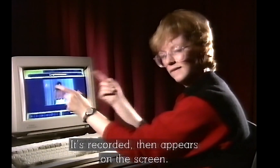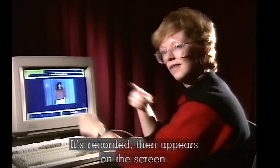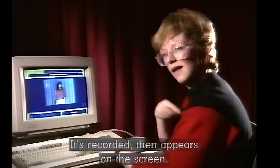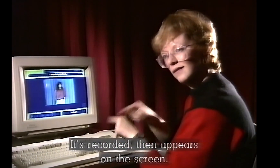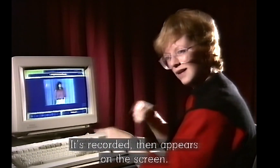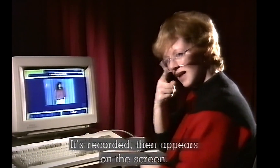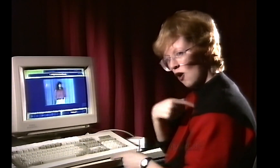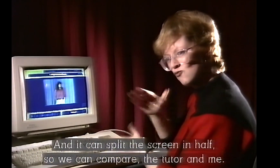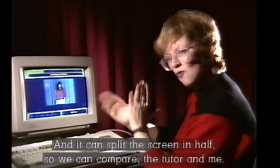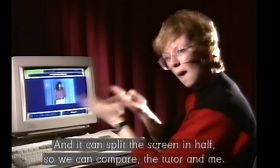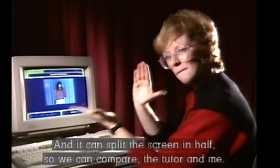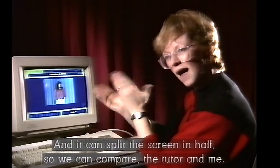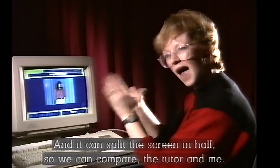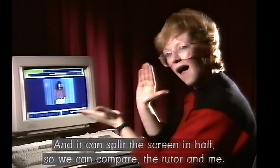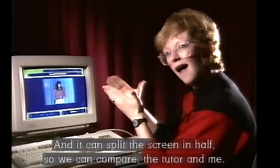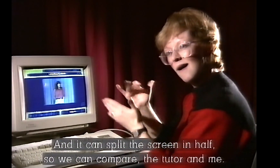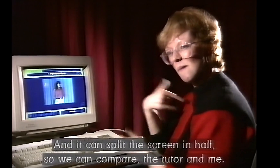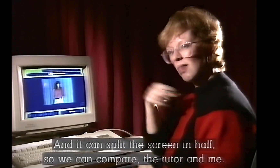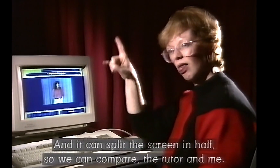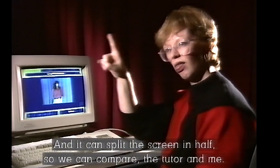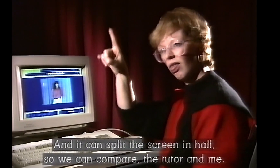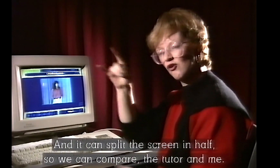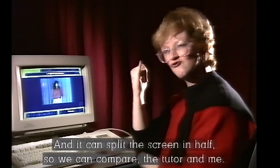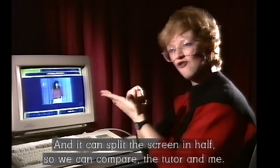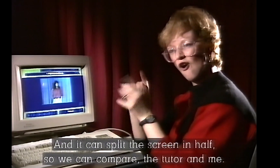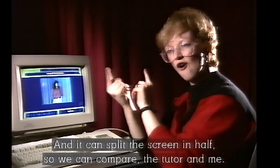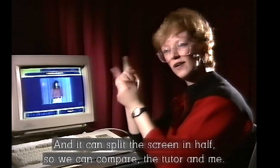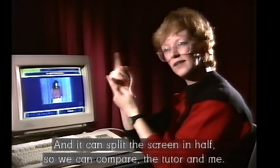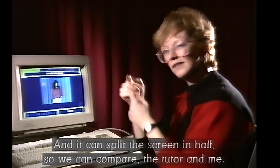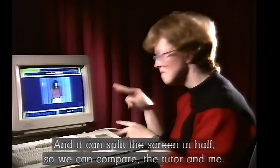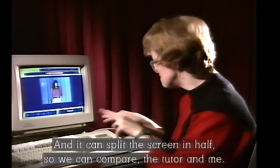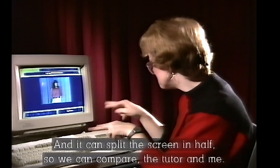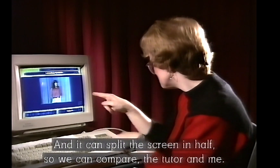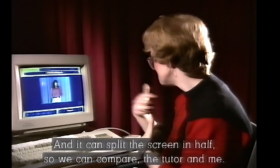I'll show you how that works later. But I copy the way it's signed. It's recorded and then